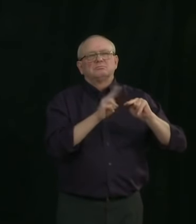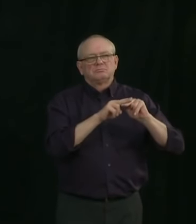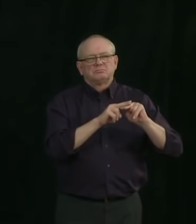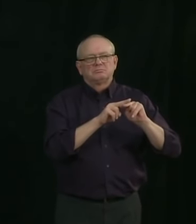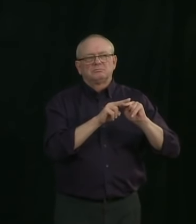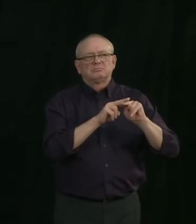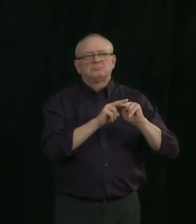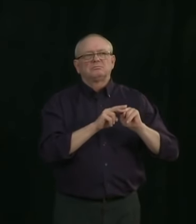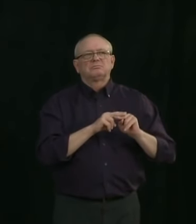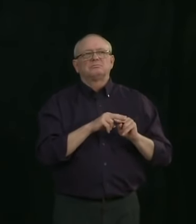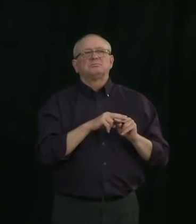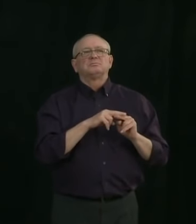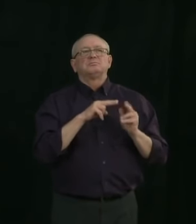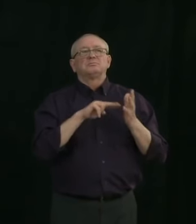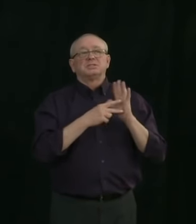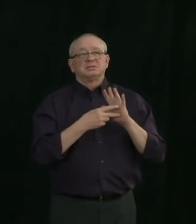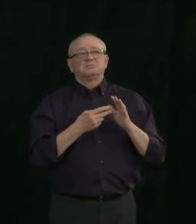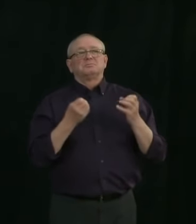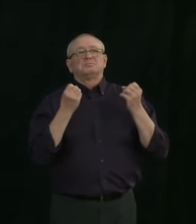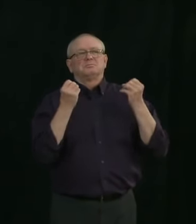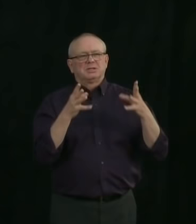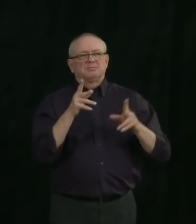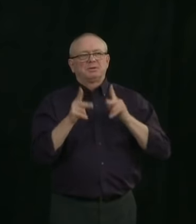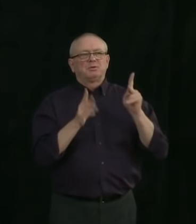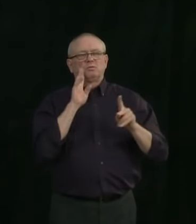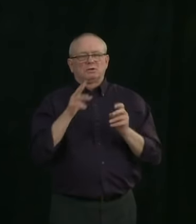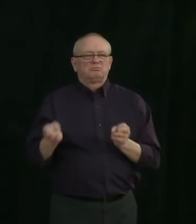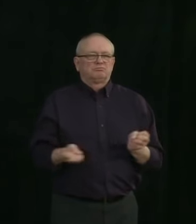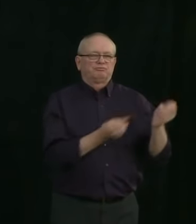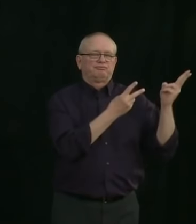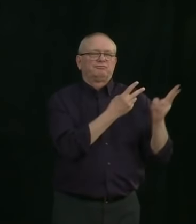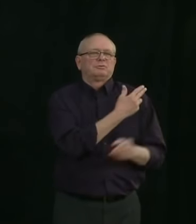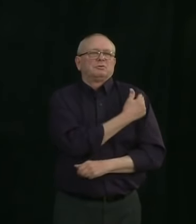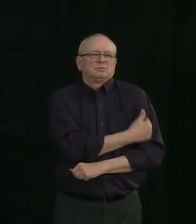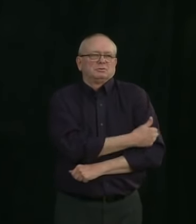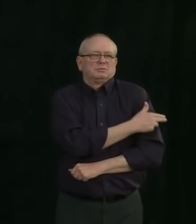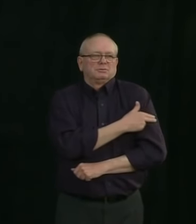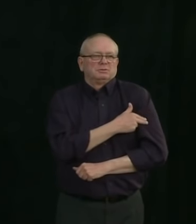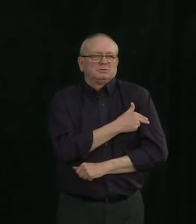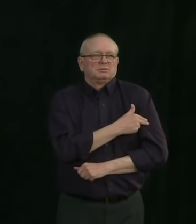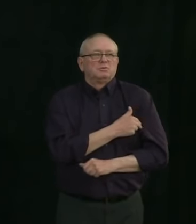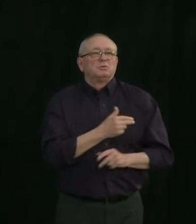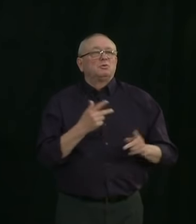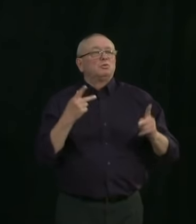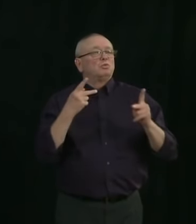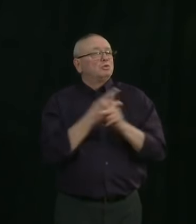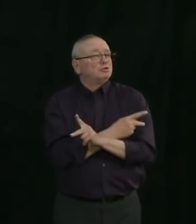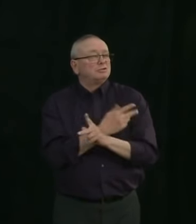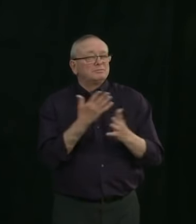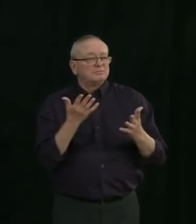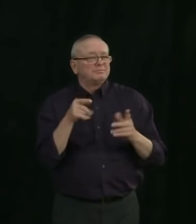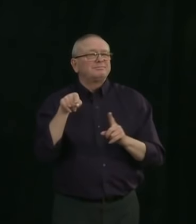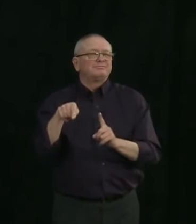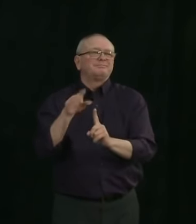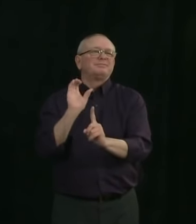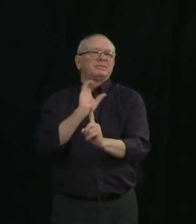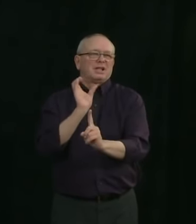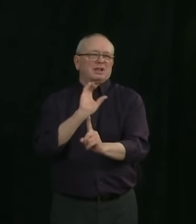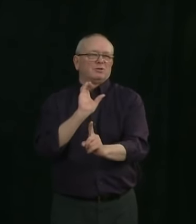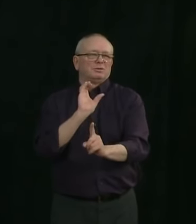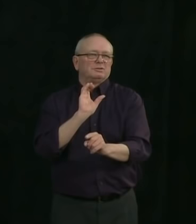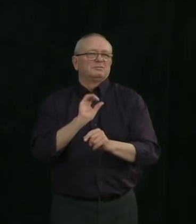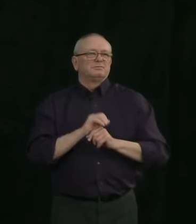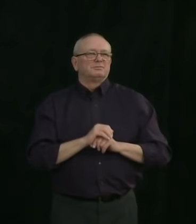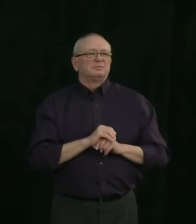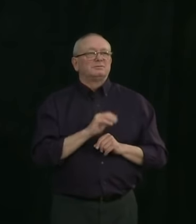hospital care. This is especially true in Calgary. To date, 61% of all COVID-19 cases